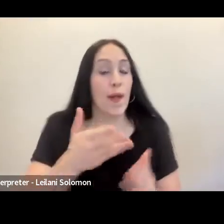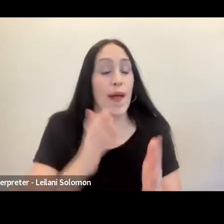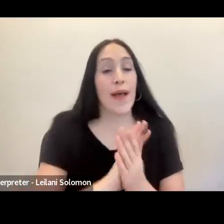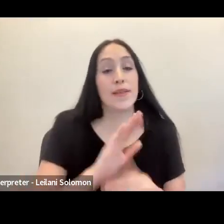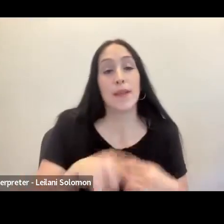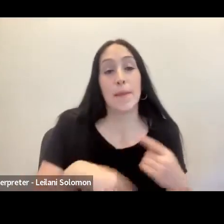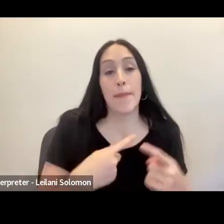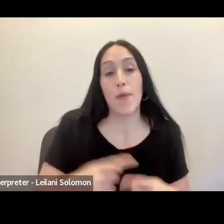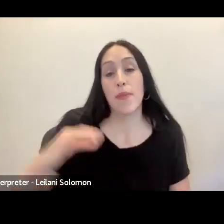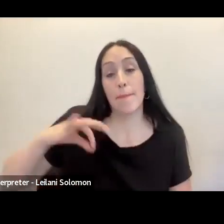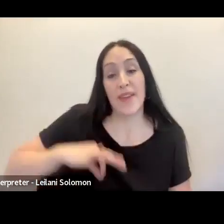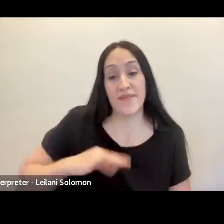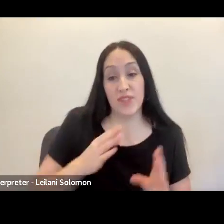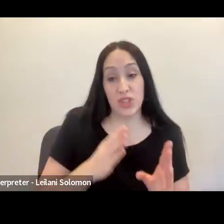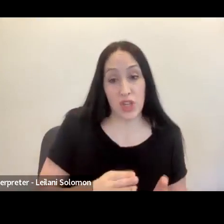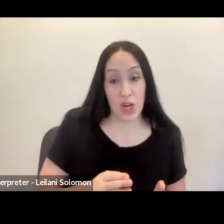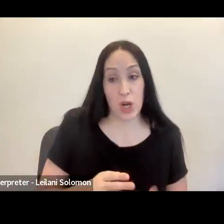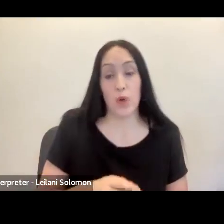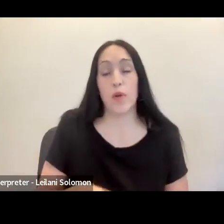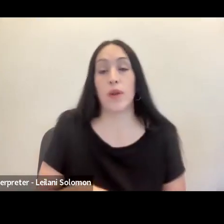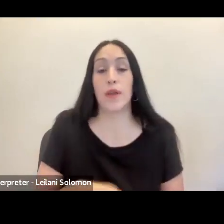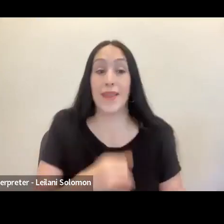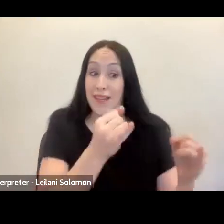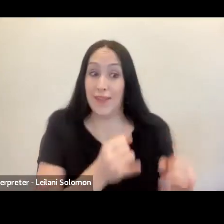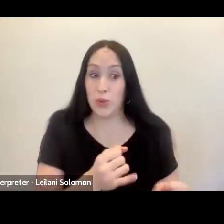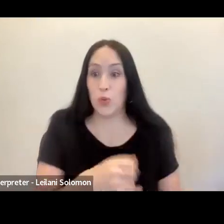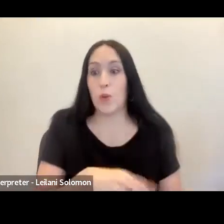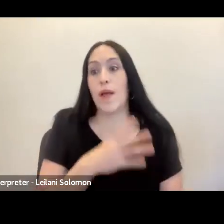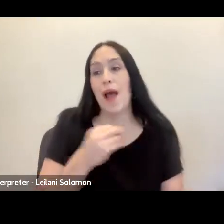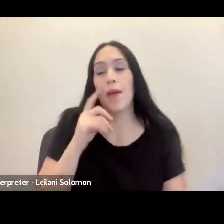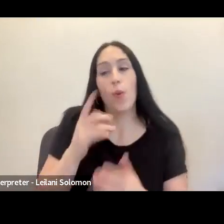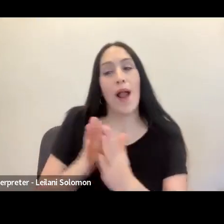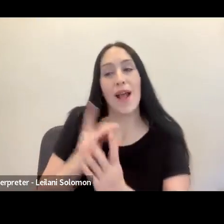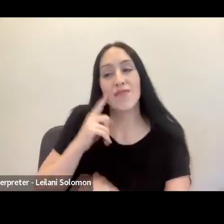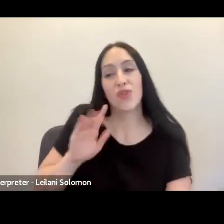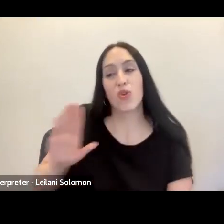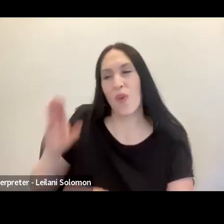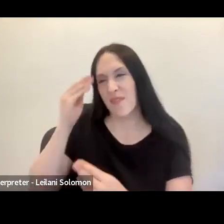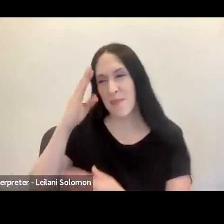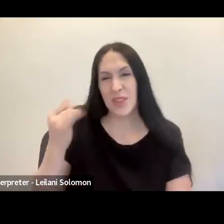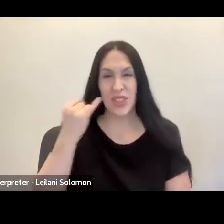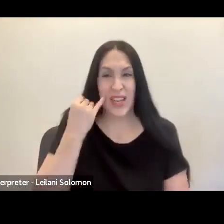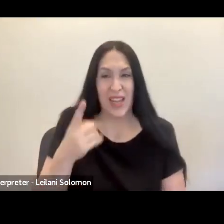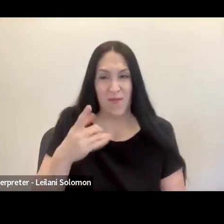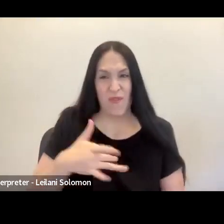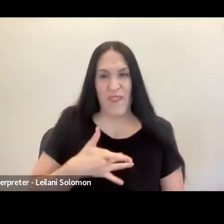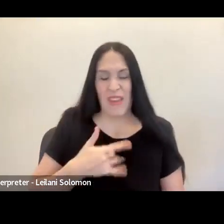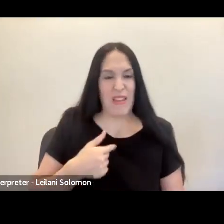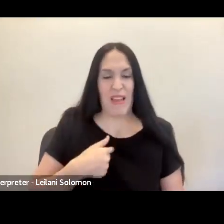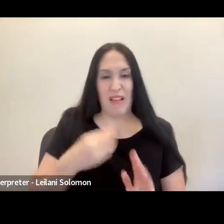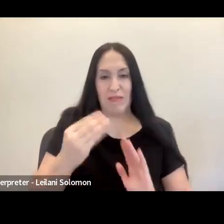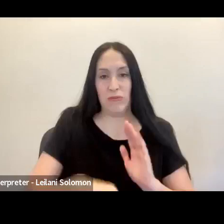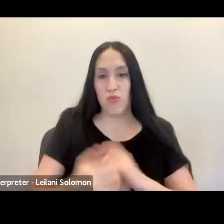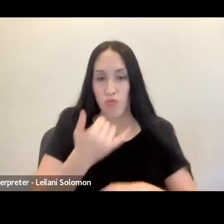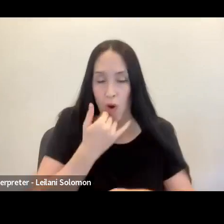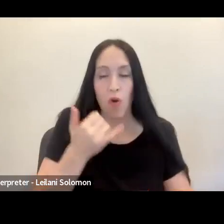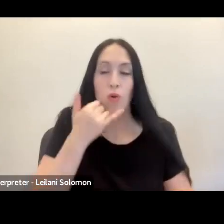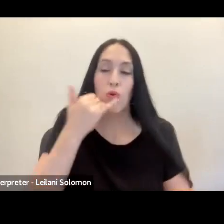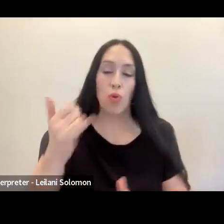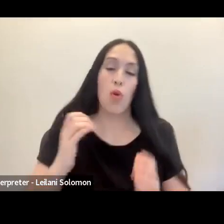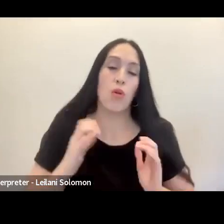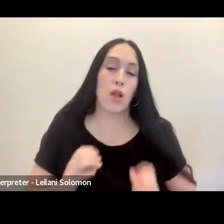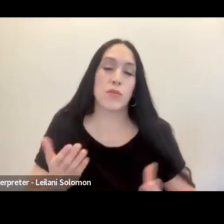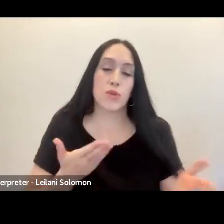disability. Then we'll ask for your information. And if you think you've messed up, call customer service and they'll be able to walk you through